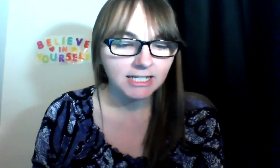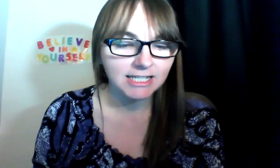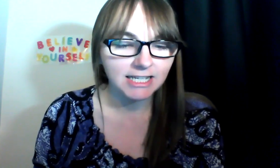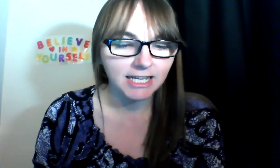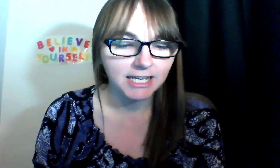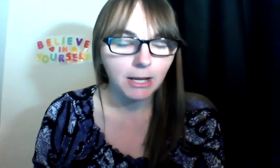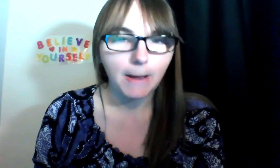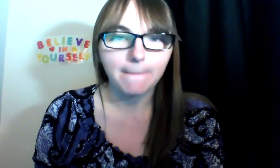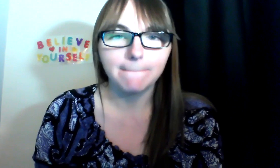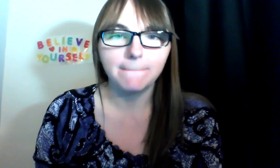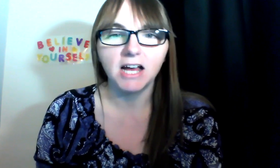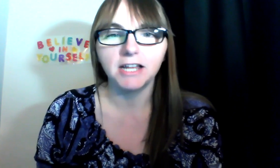did, bud.